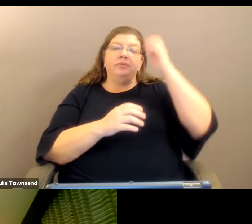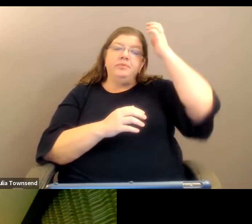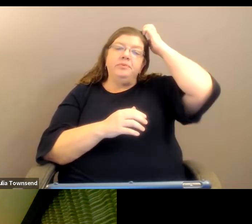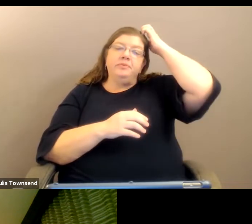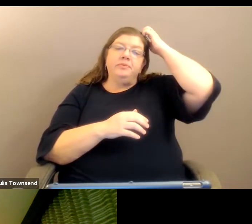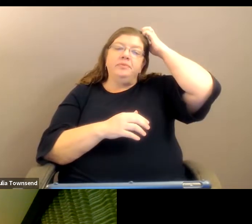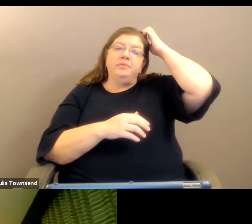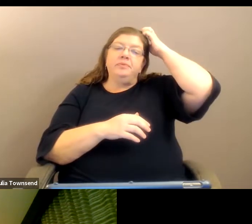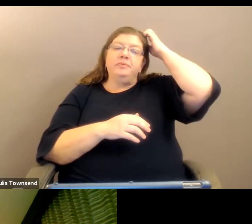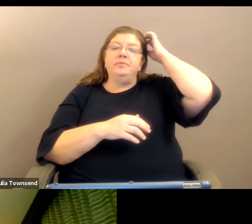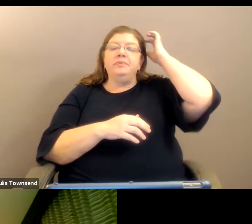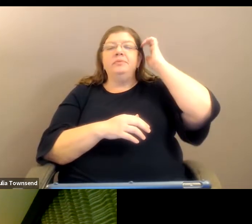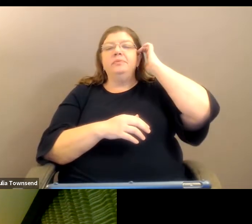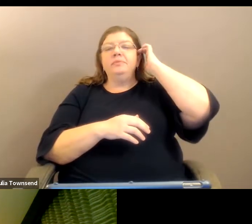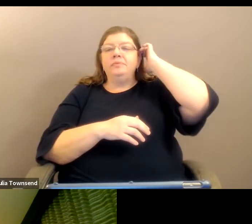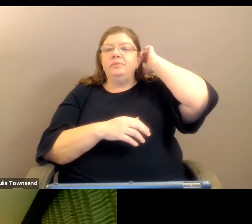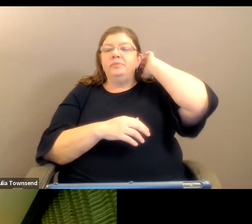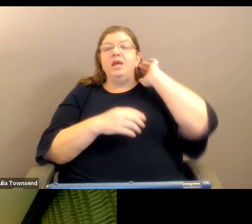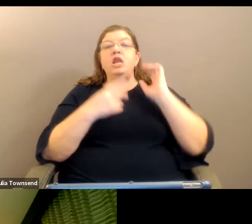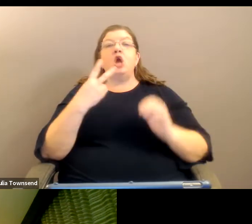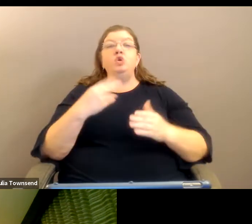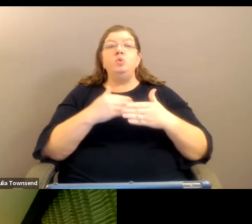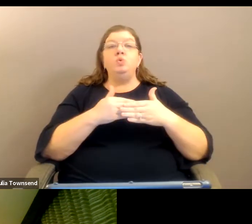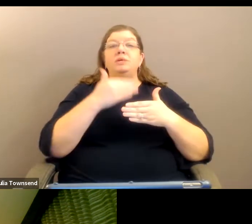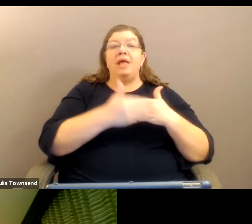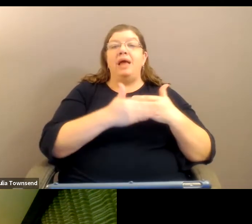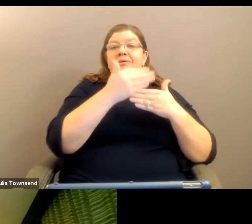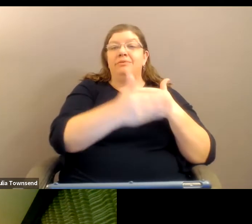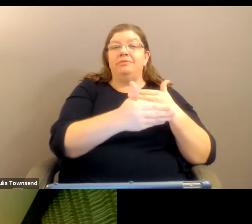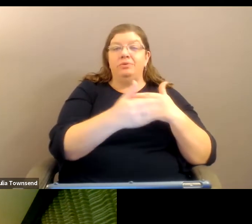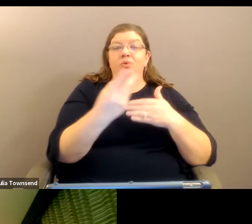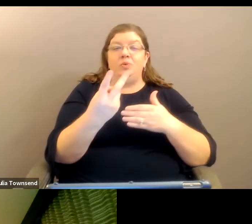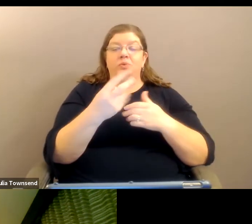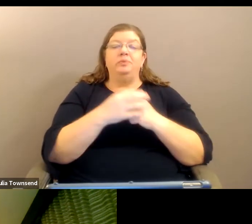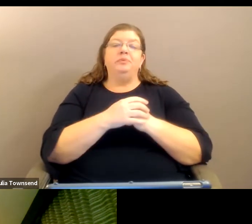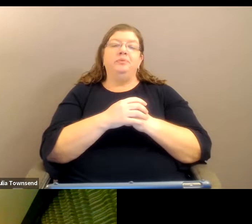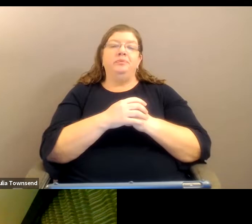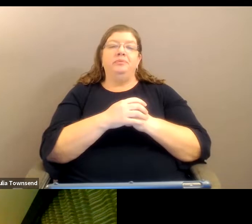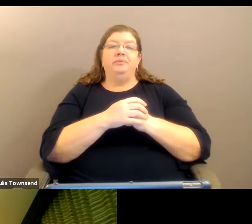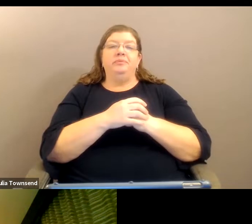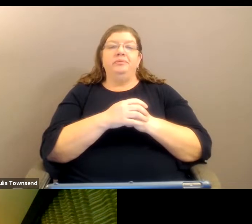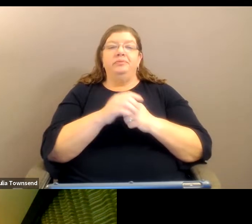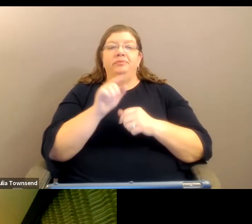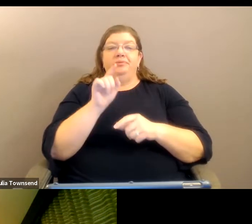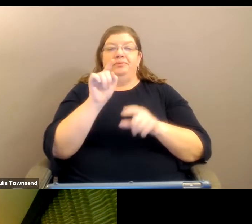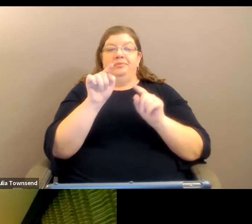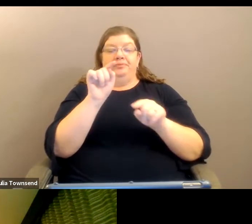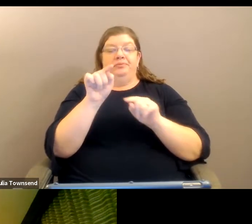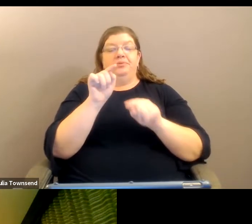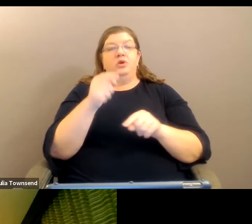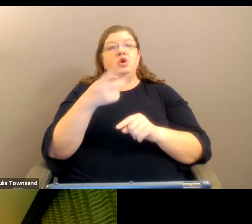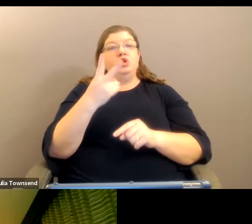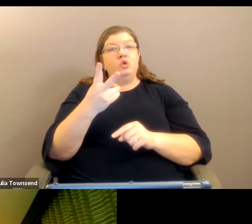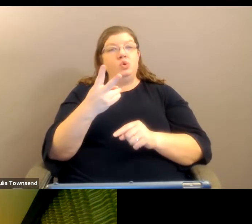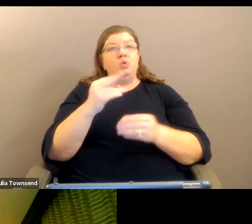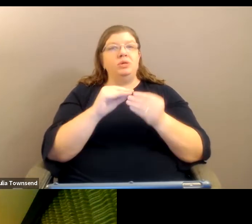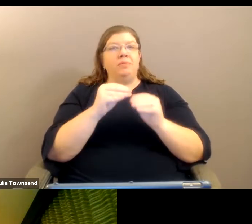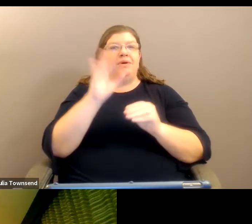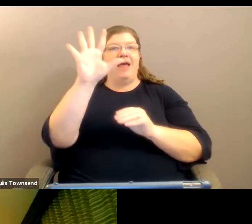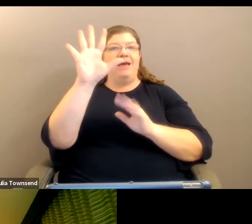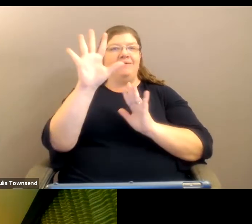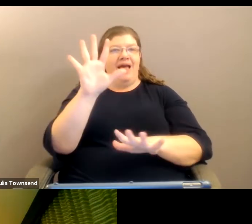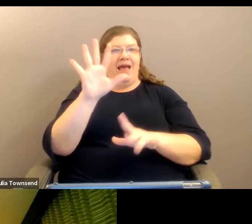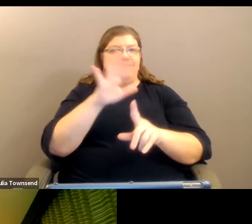And if you want to progress 2 slides forward, since we have 2 scenario number 5s,